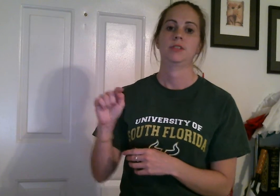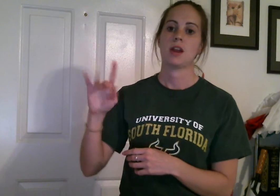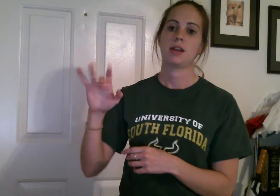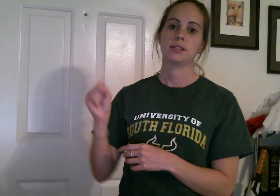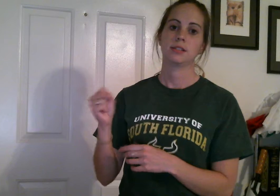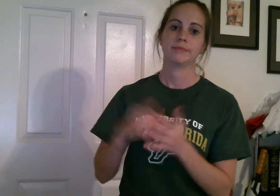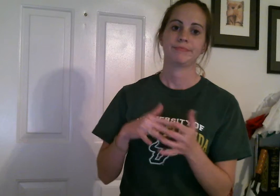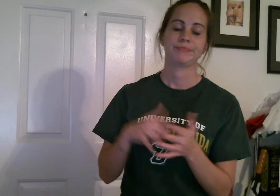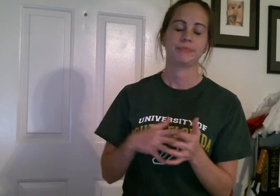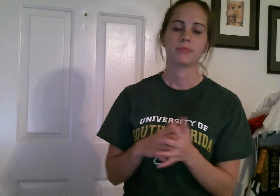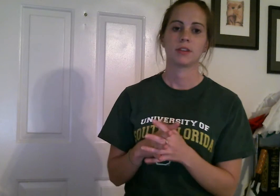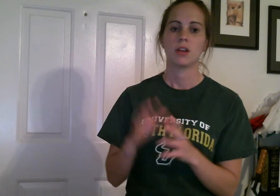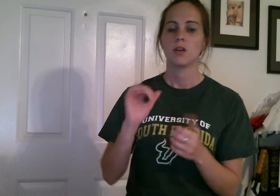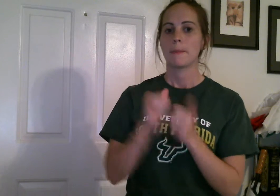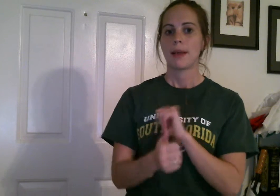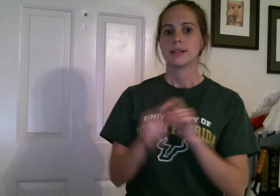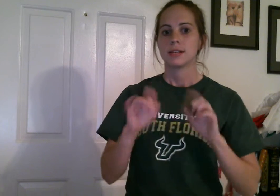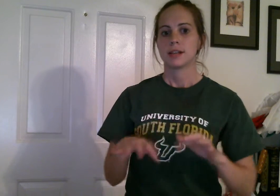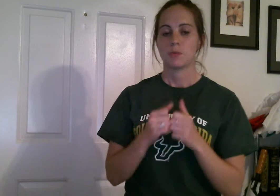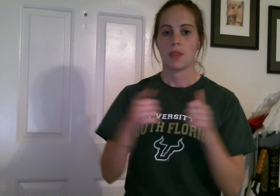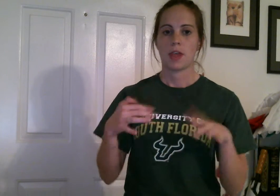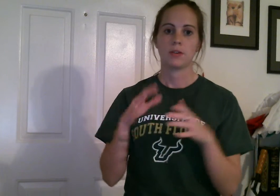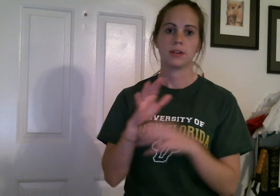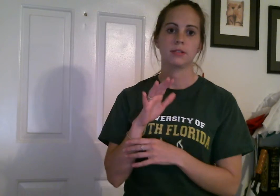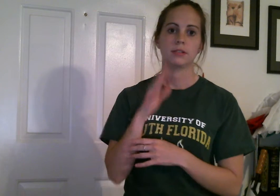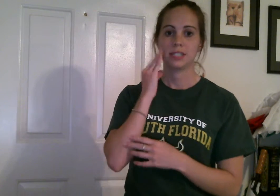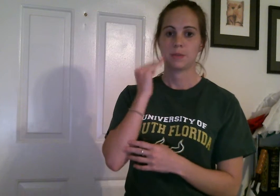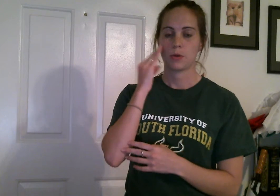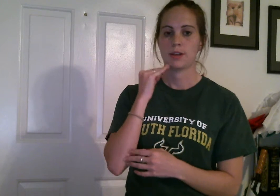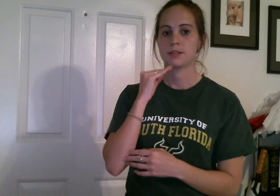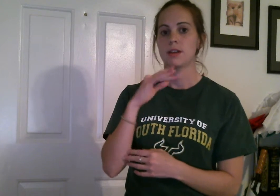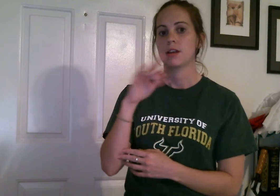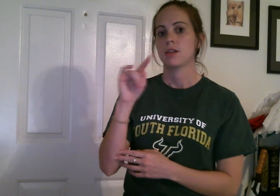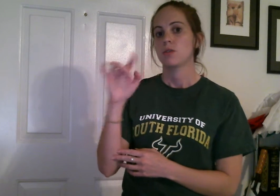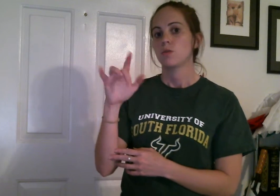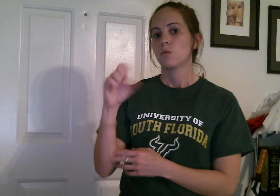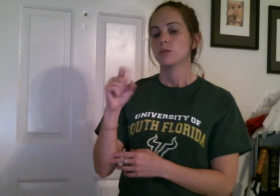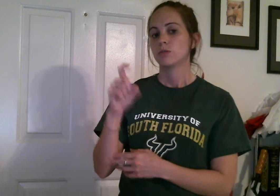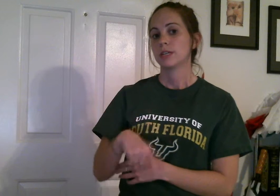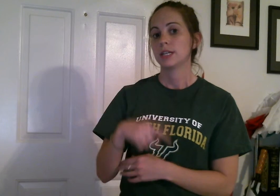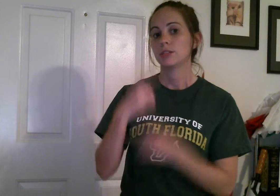pass the test without having experience. Um, the tools you'll need to succeed with